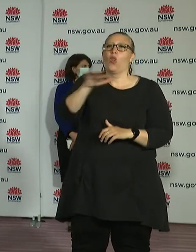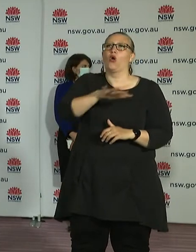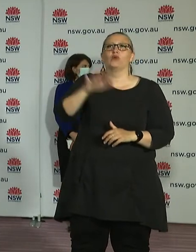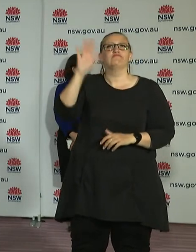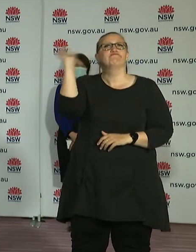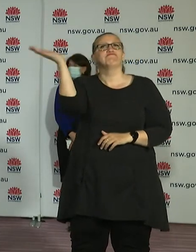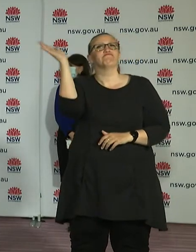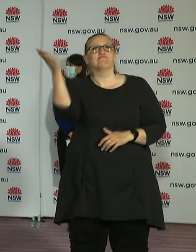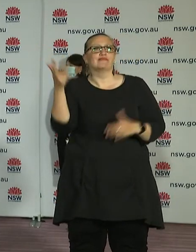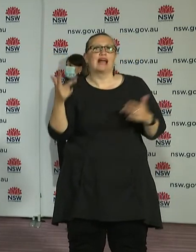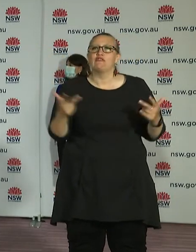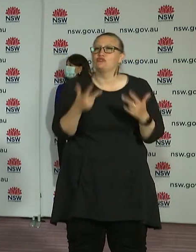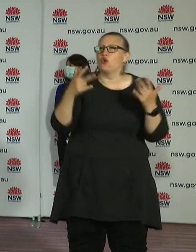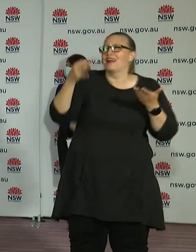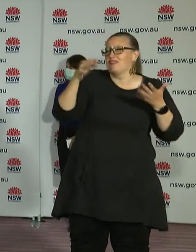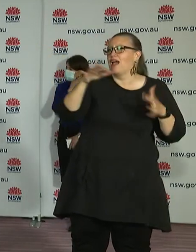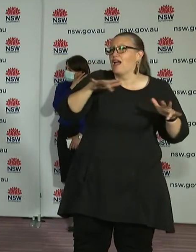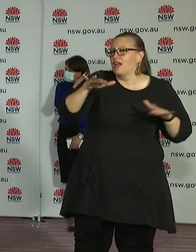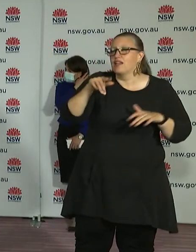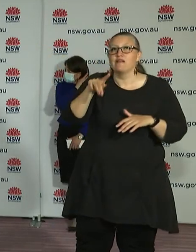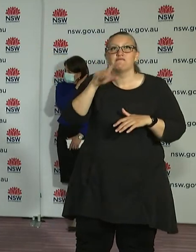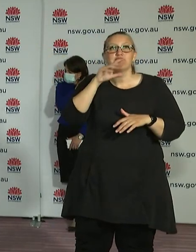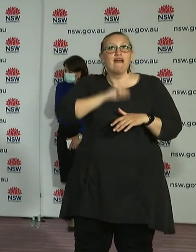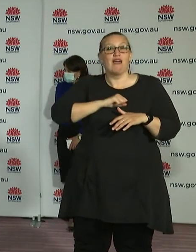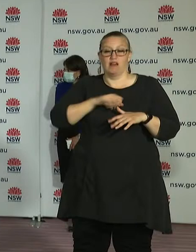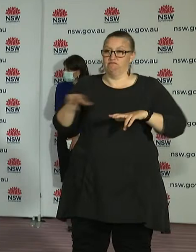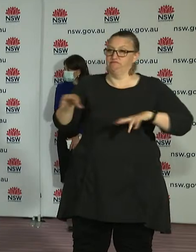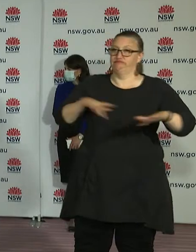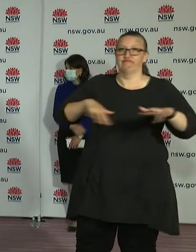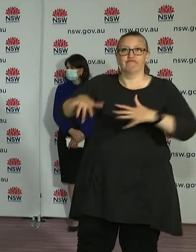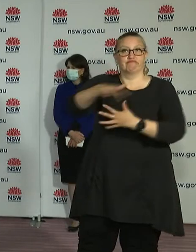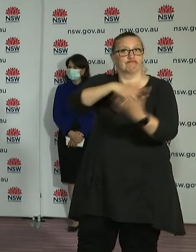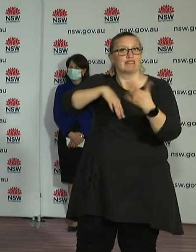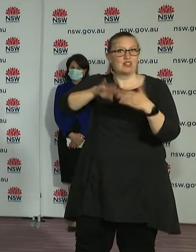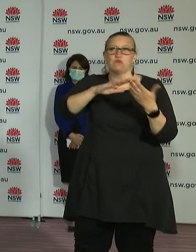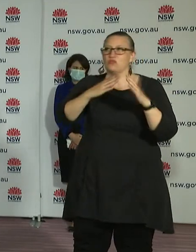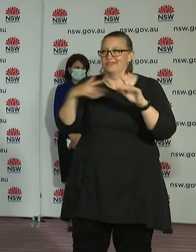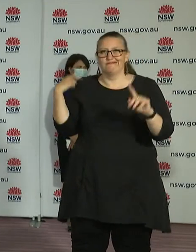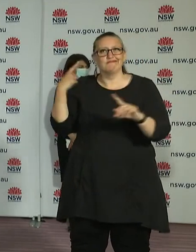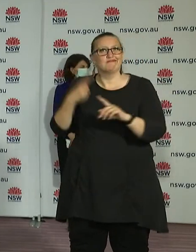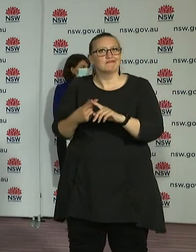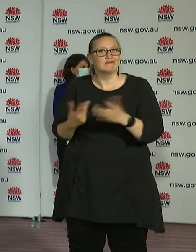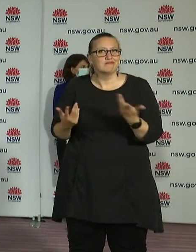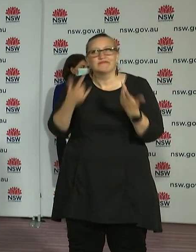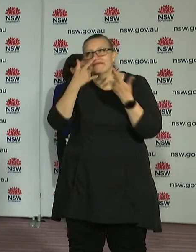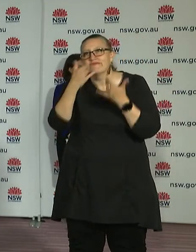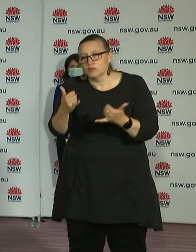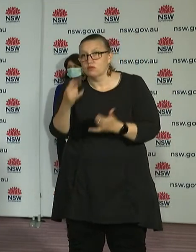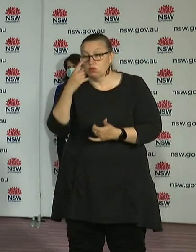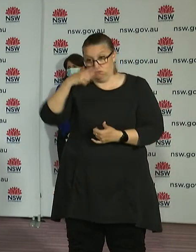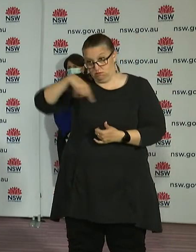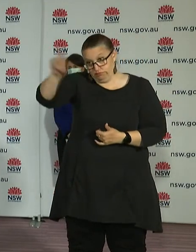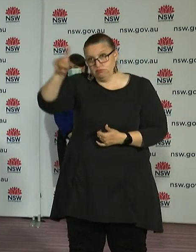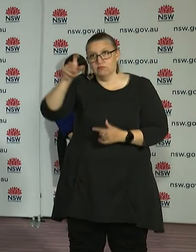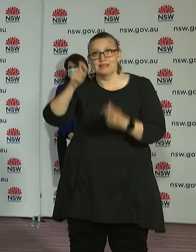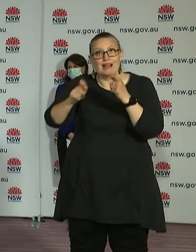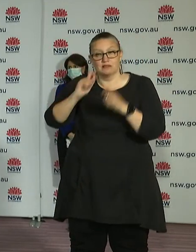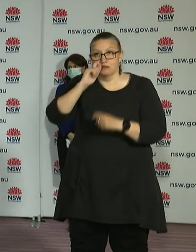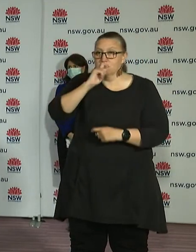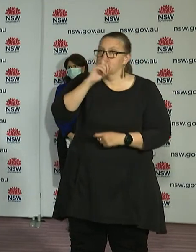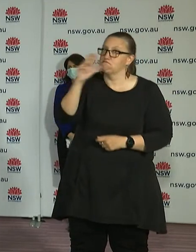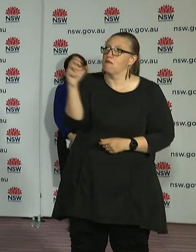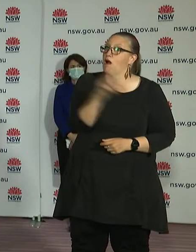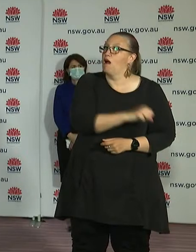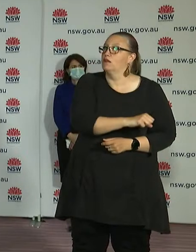hospitality venue, and he's been actually active in the community. So again, people need to understand the need